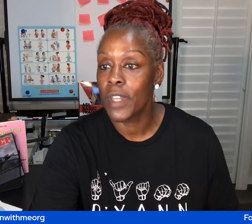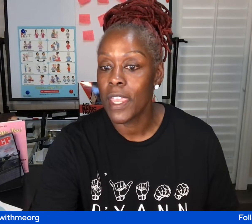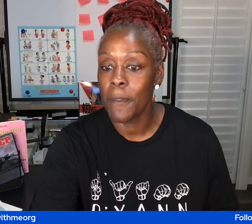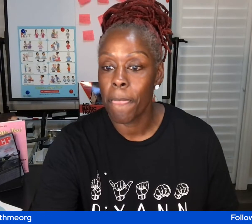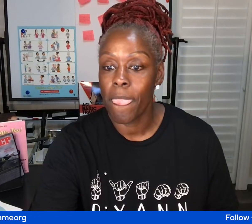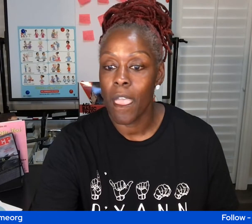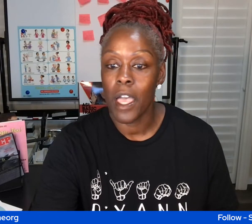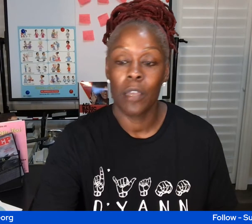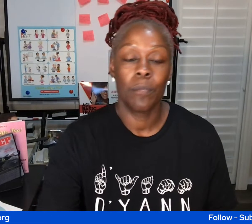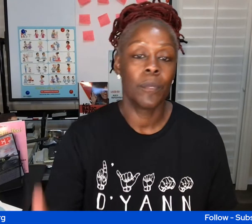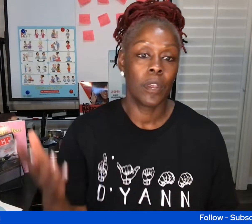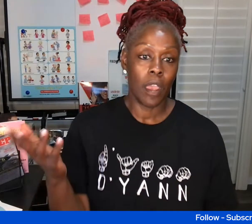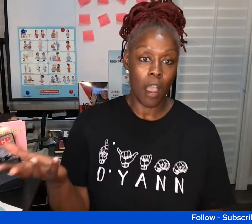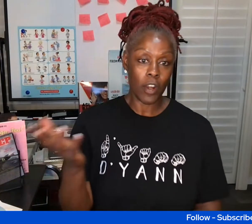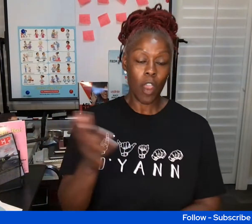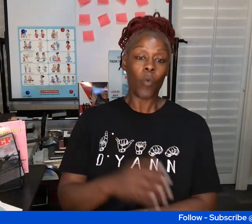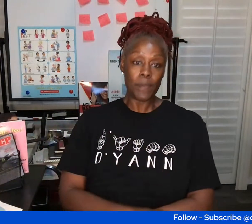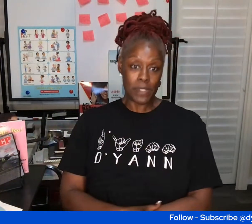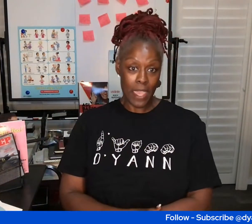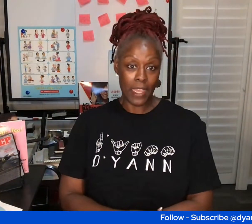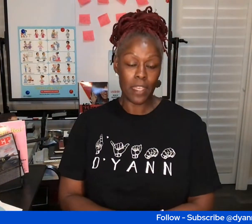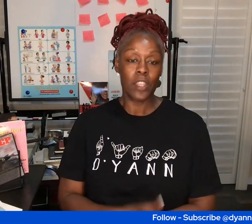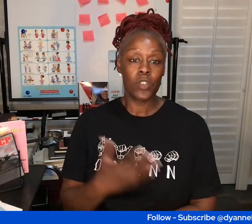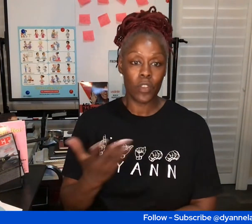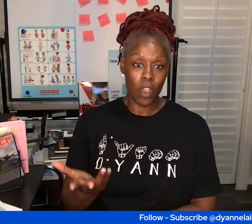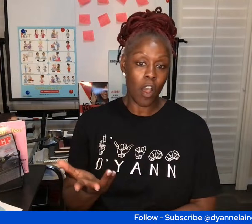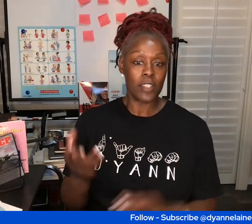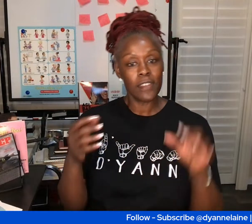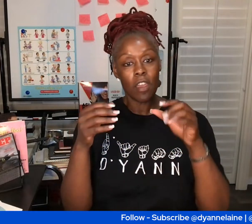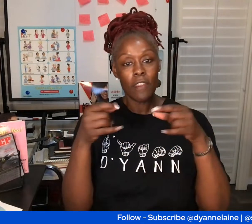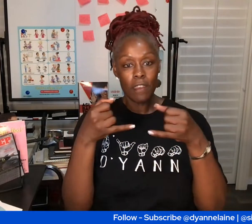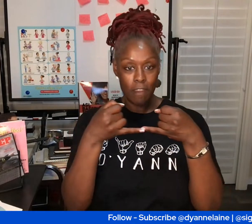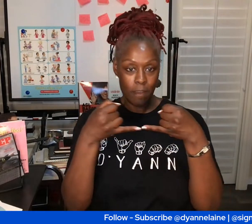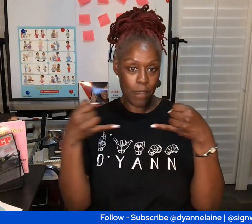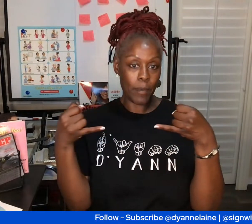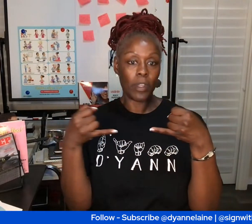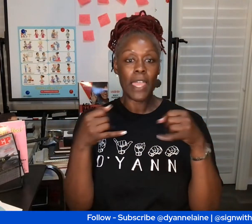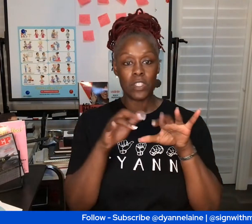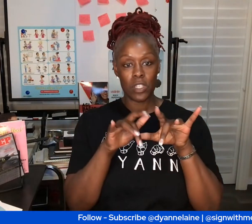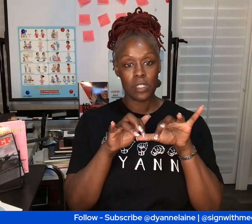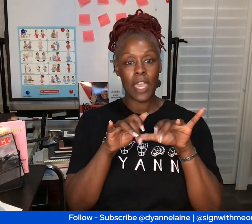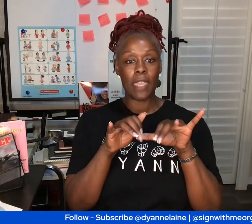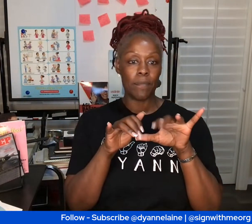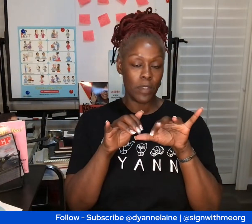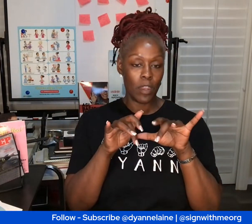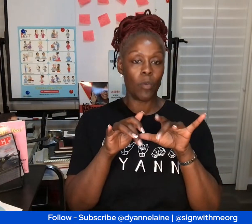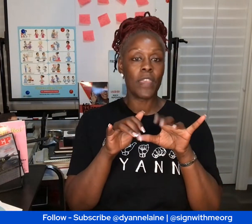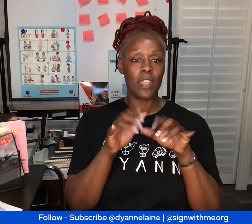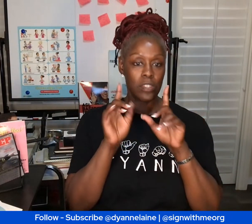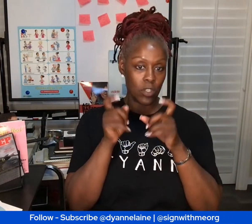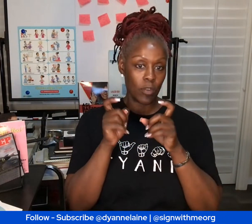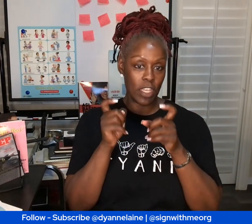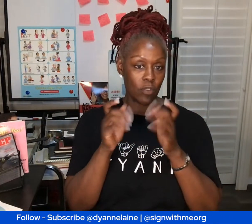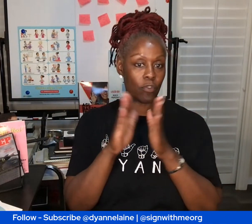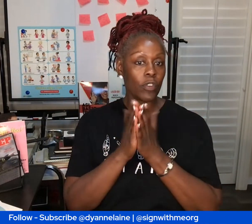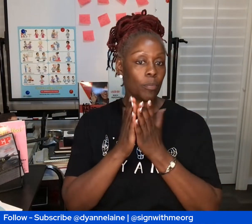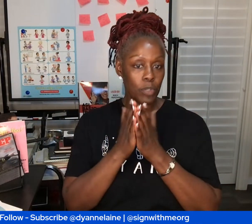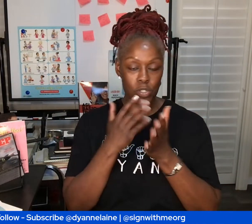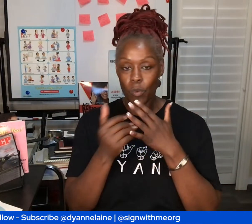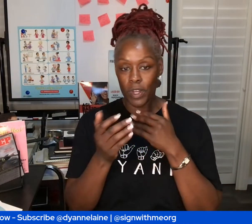donate on our website to the cause. And then on the memo line, just type, that is a donation for the books or whatever